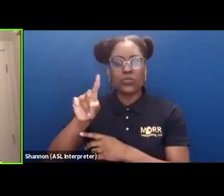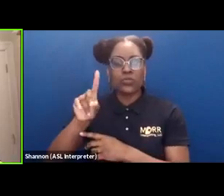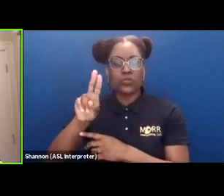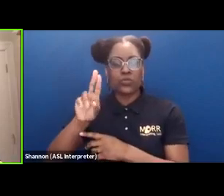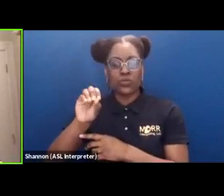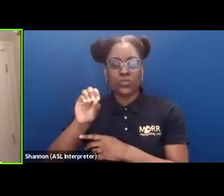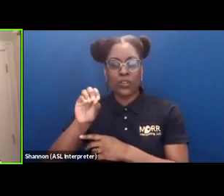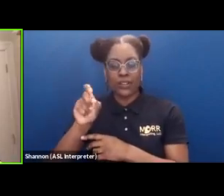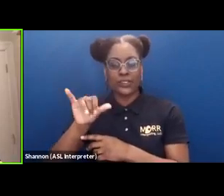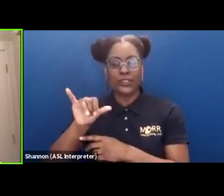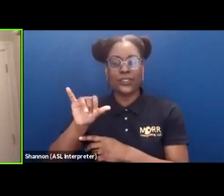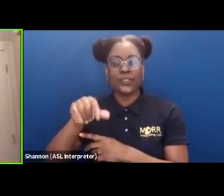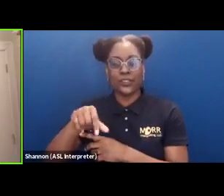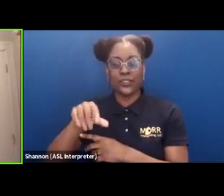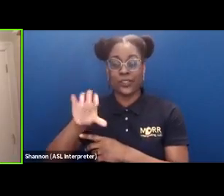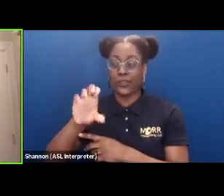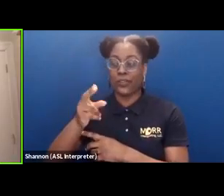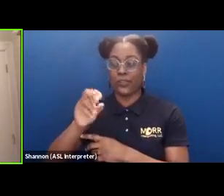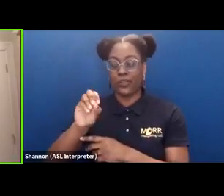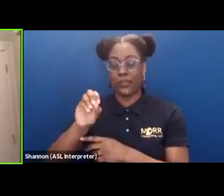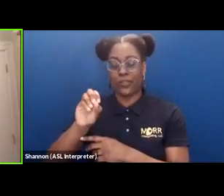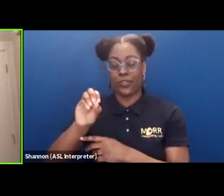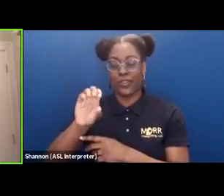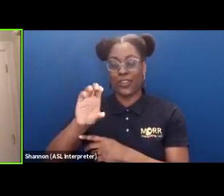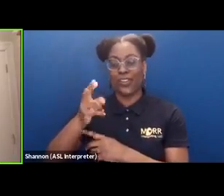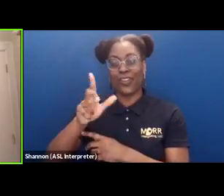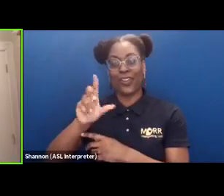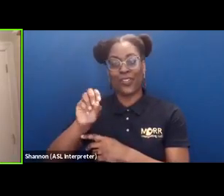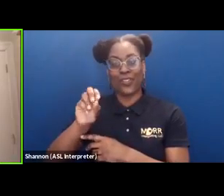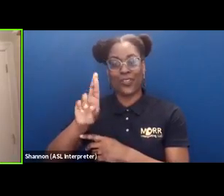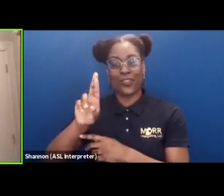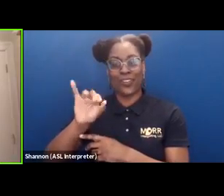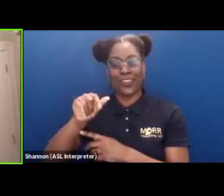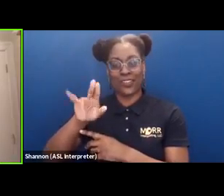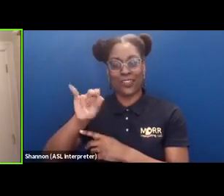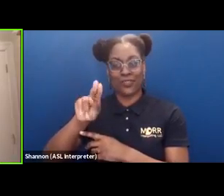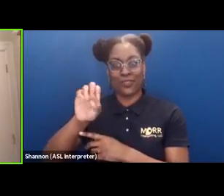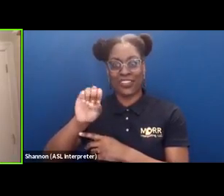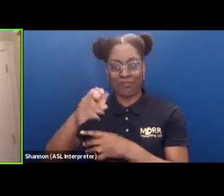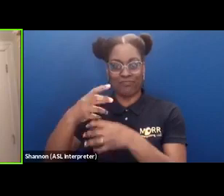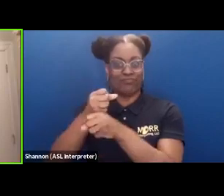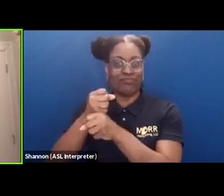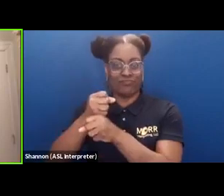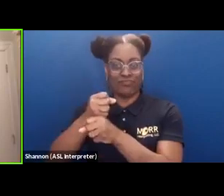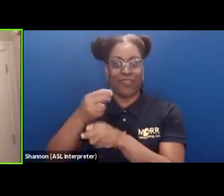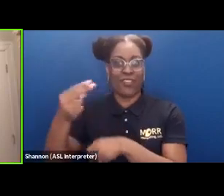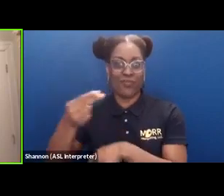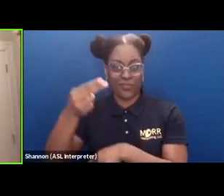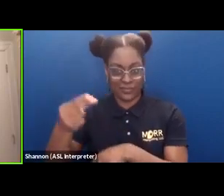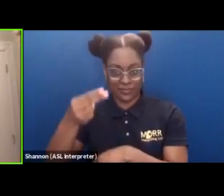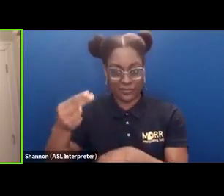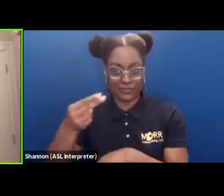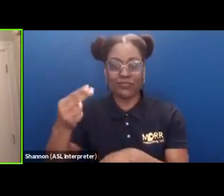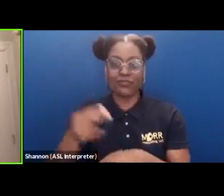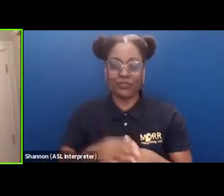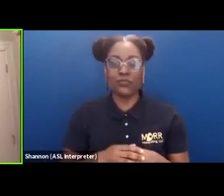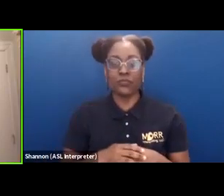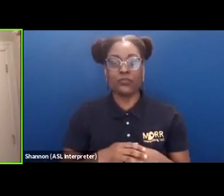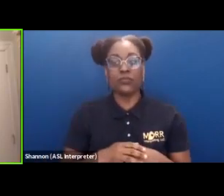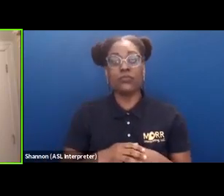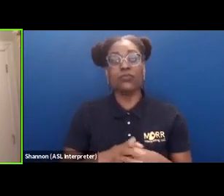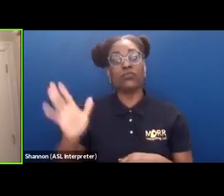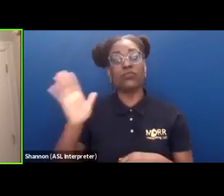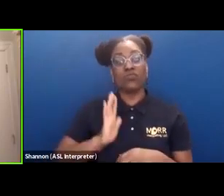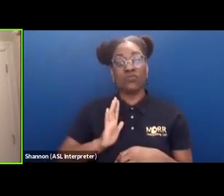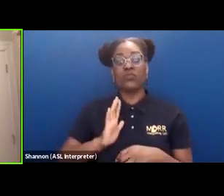treating COVID-19, which again, it has not been proven to do. In the months of March and April, hydroxychloroquine was one of the most searched terms